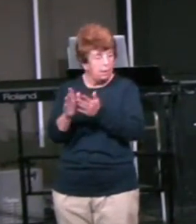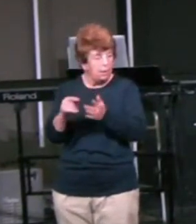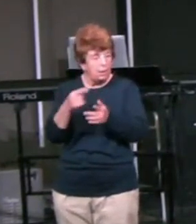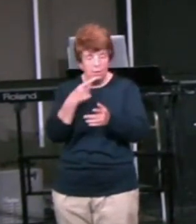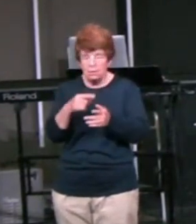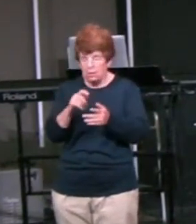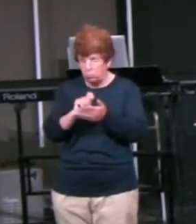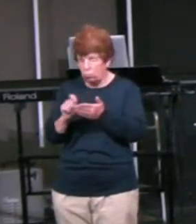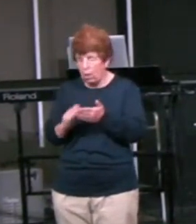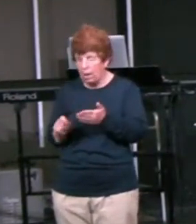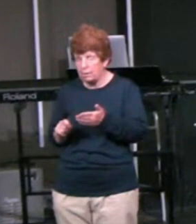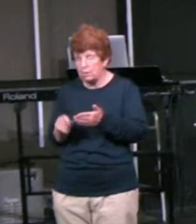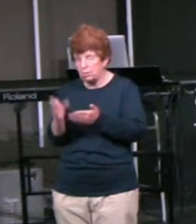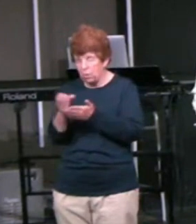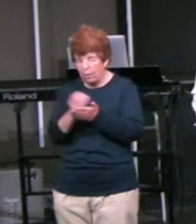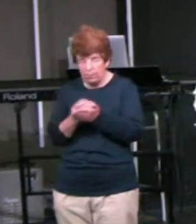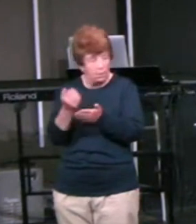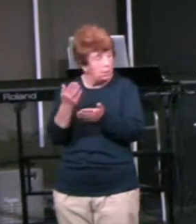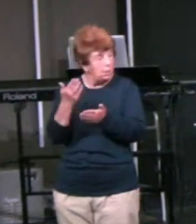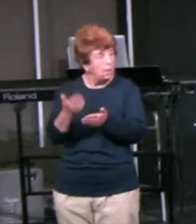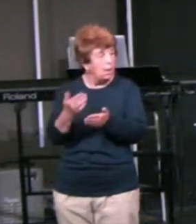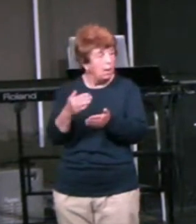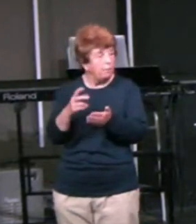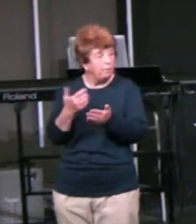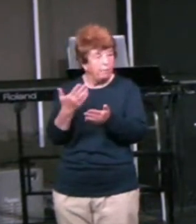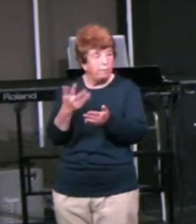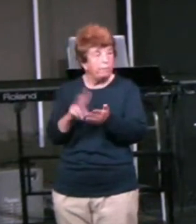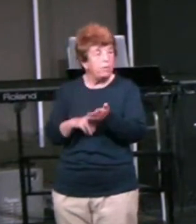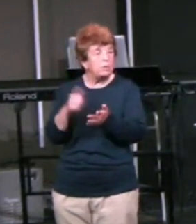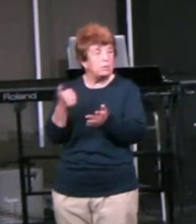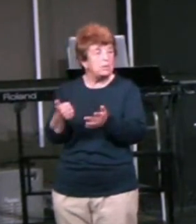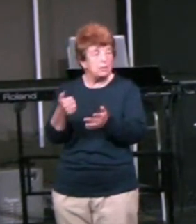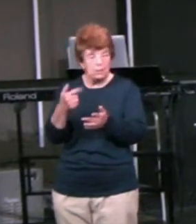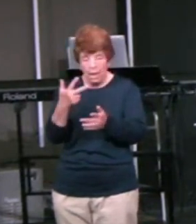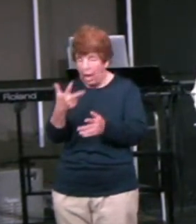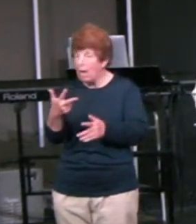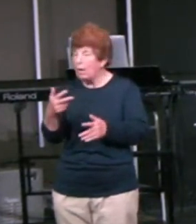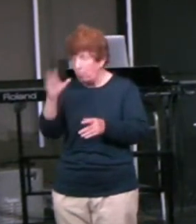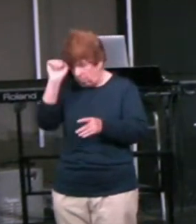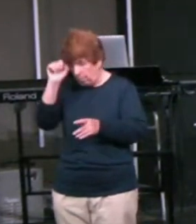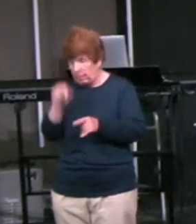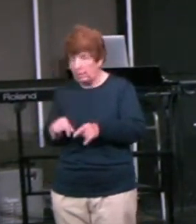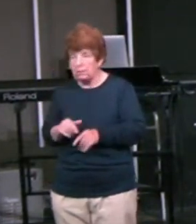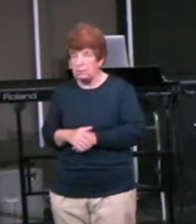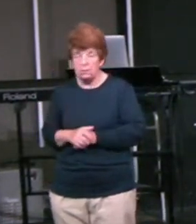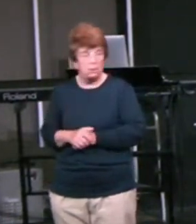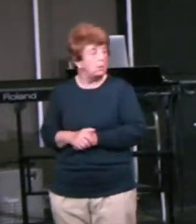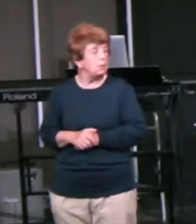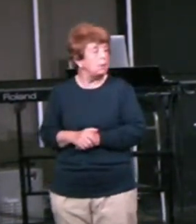2 Corinthians chapter 9 and verses 6 to 8 these words. He says, "Remember this.